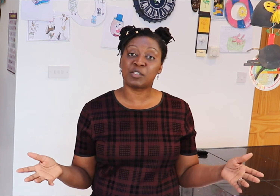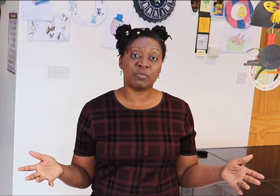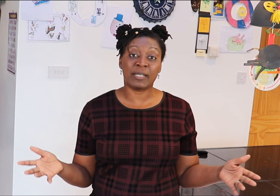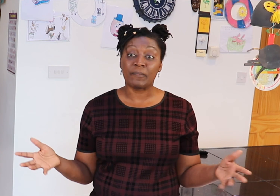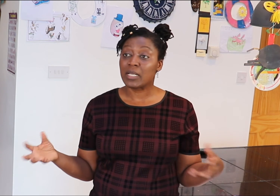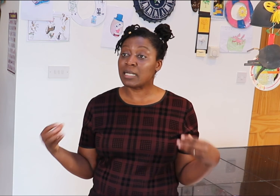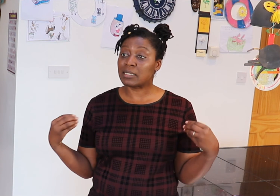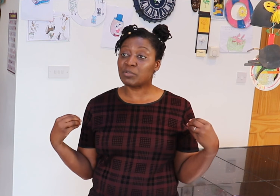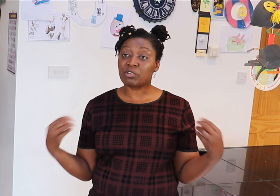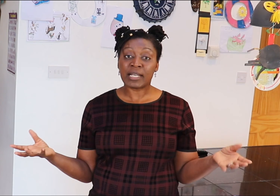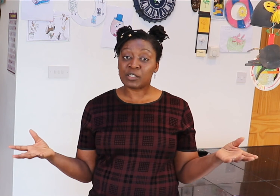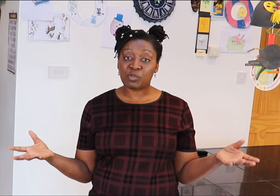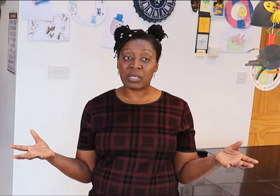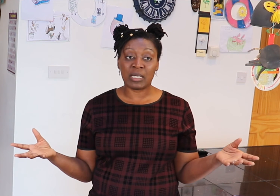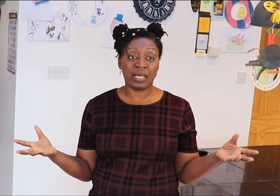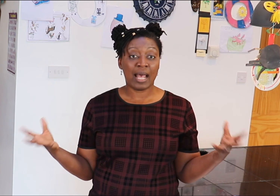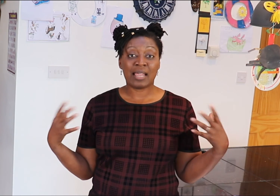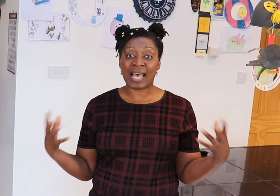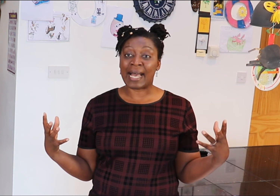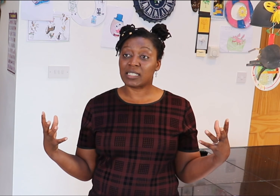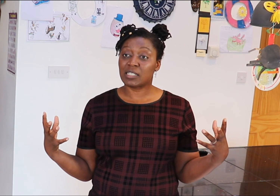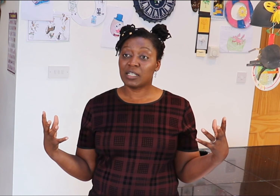to me. It seems crazy to me that